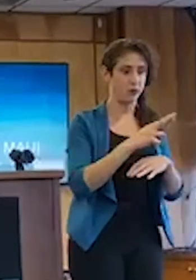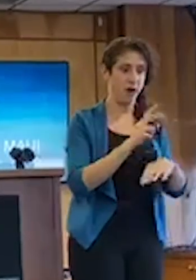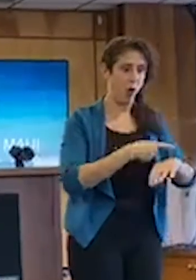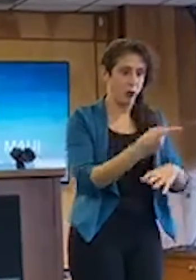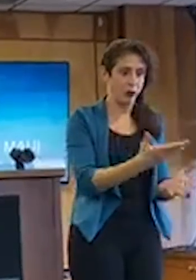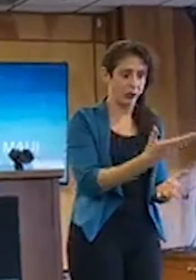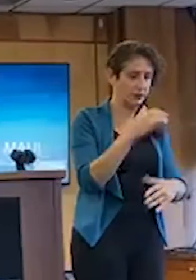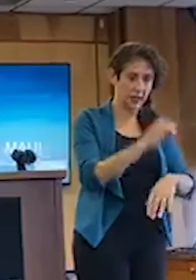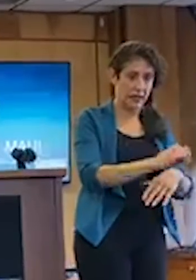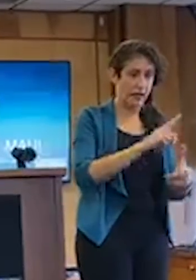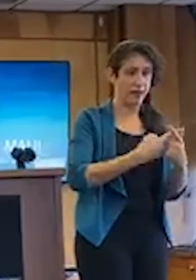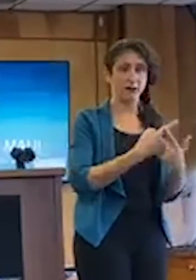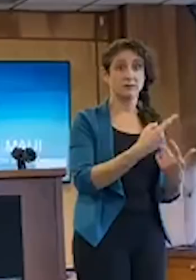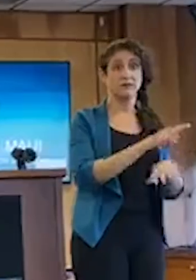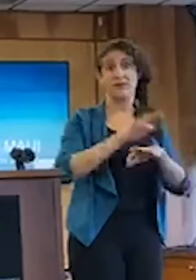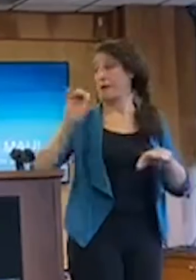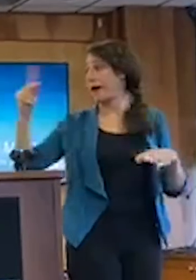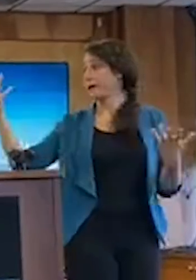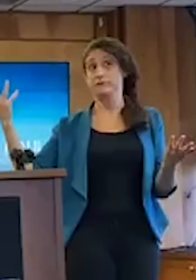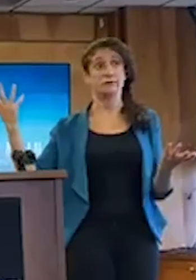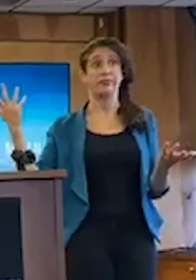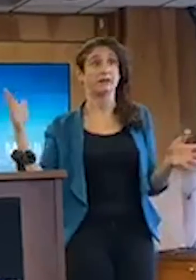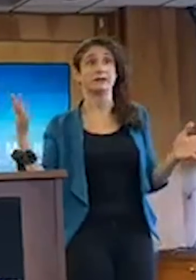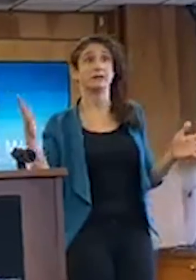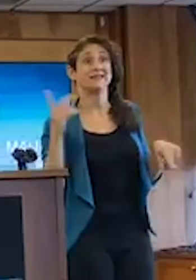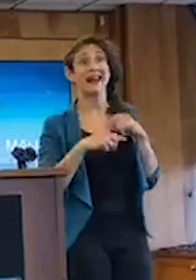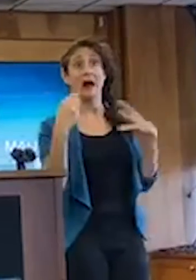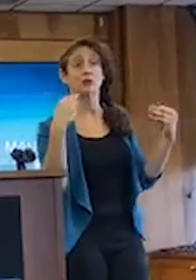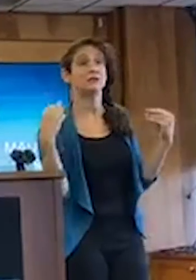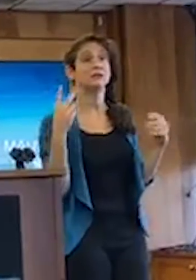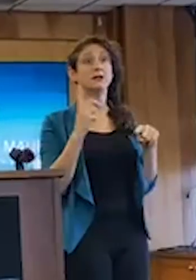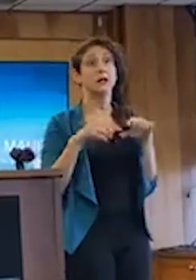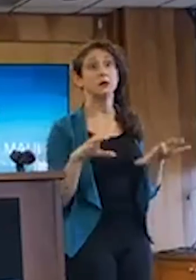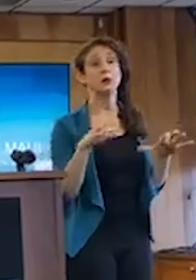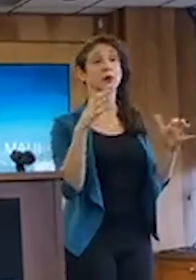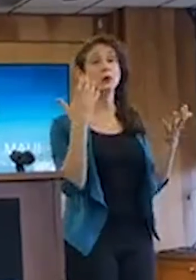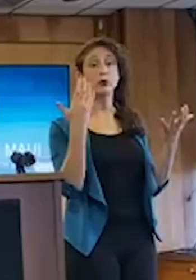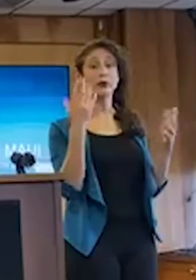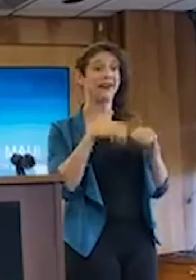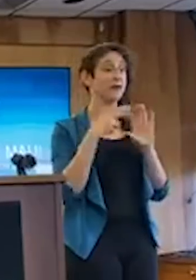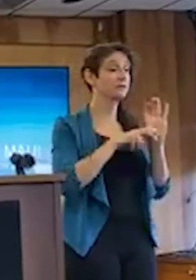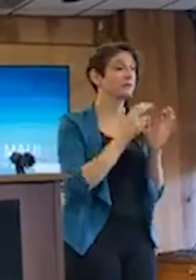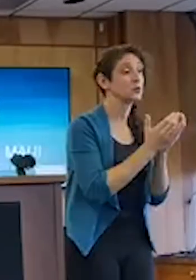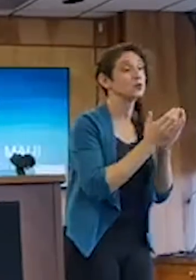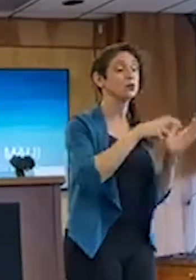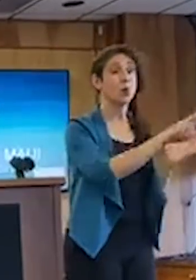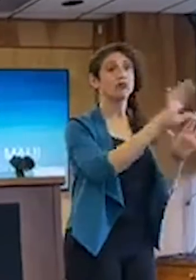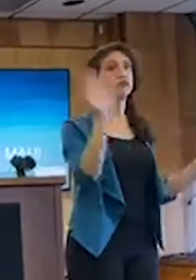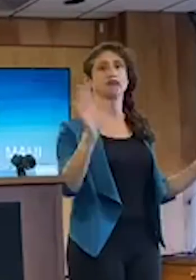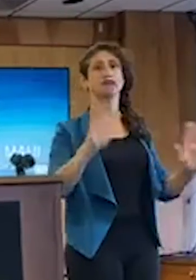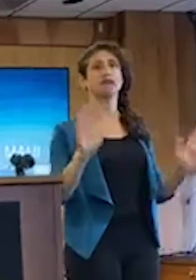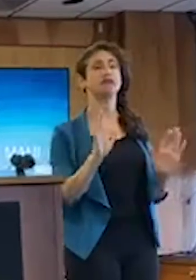here, and get back and right back on the plane and go home. There are not going to be excursions, and a lot of these issues we're going to